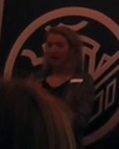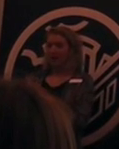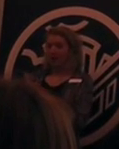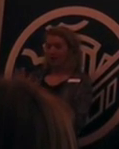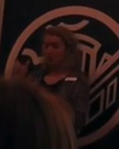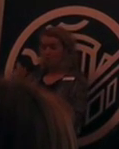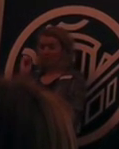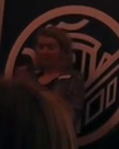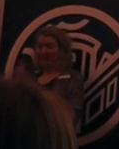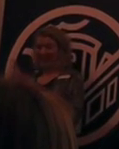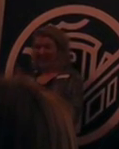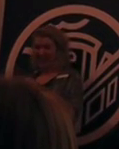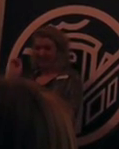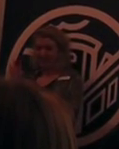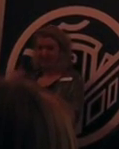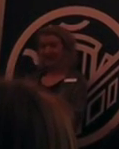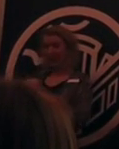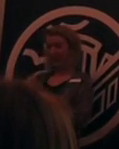got cleaned up.